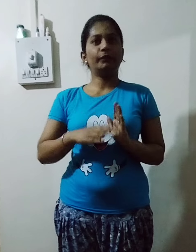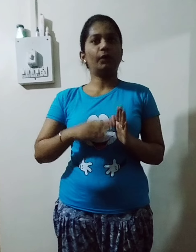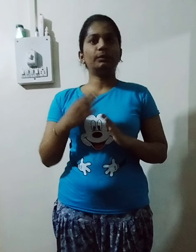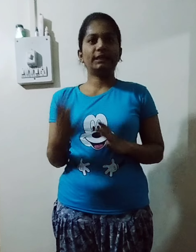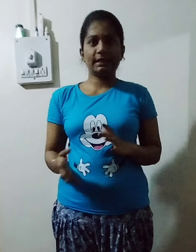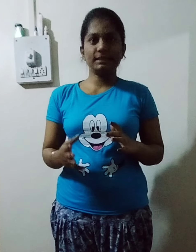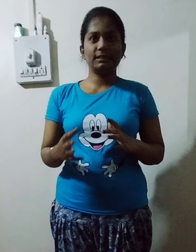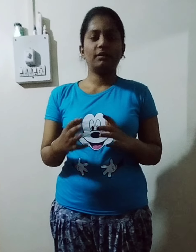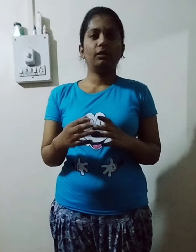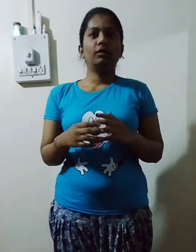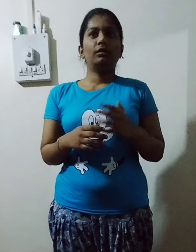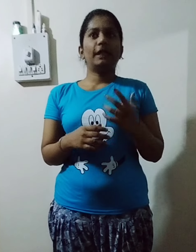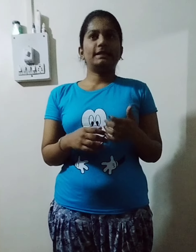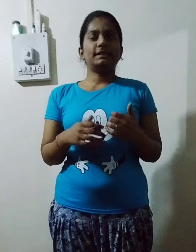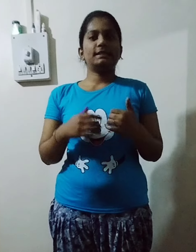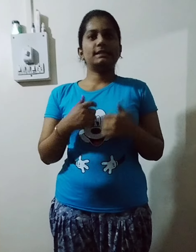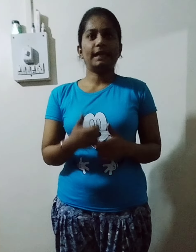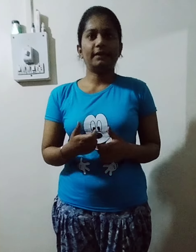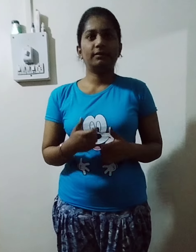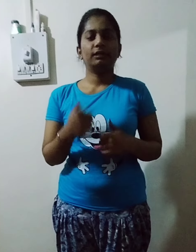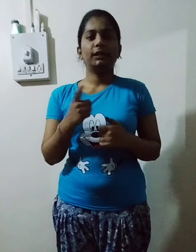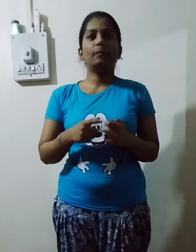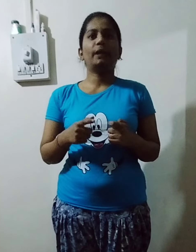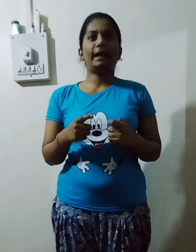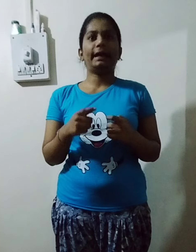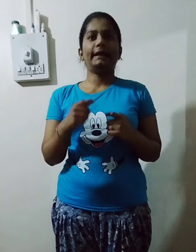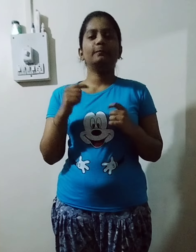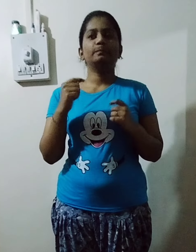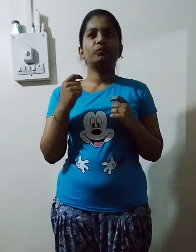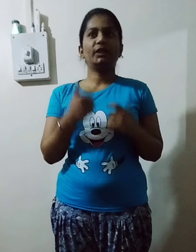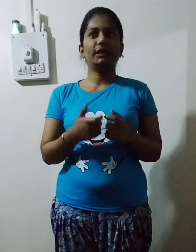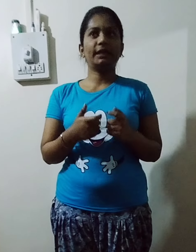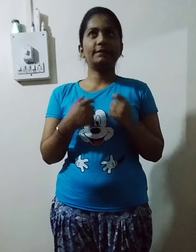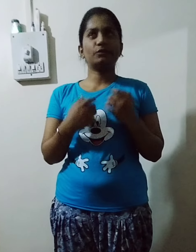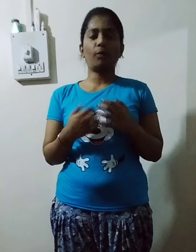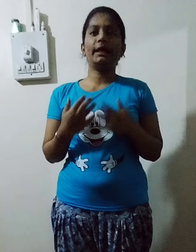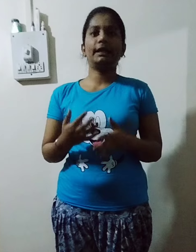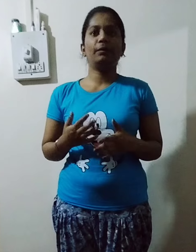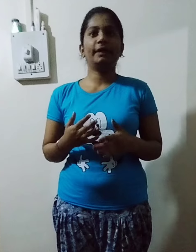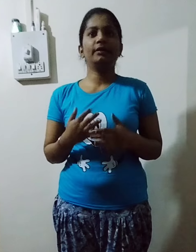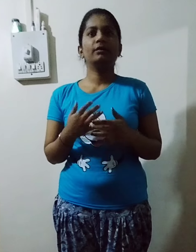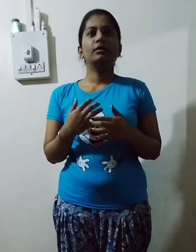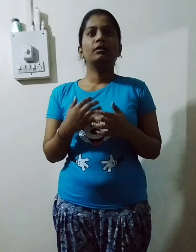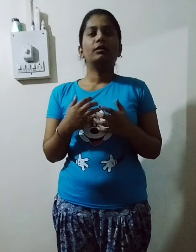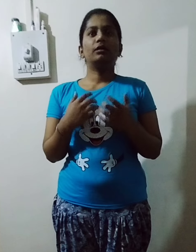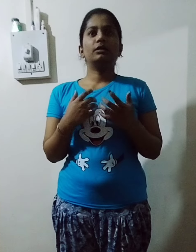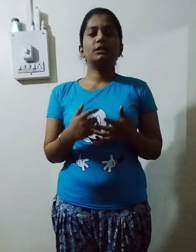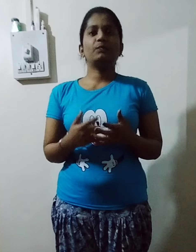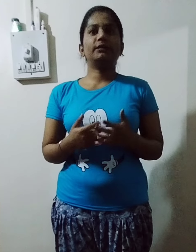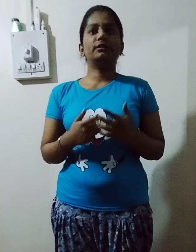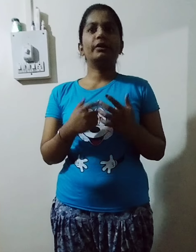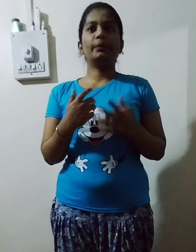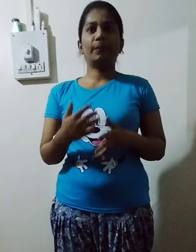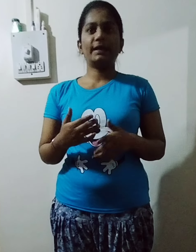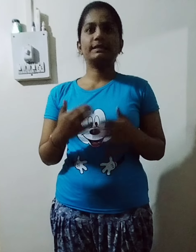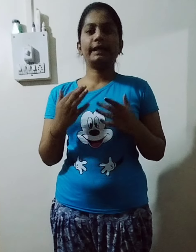the list. Next is a set in a bracket index comma element. This method replaces the